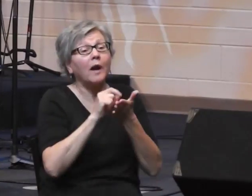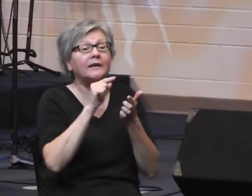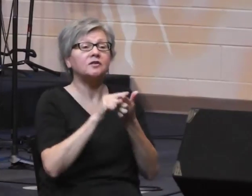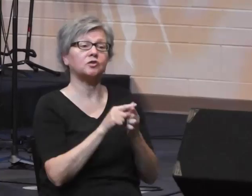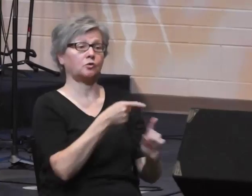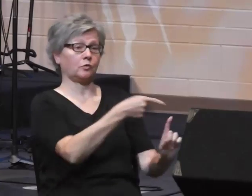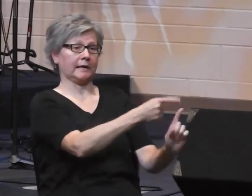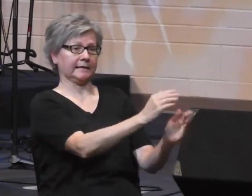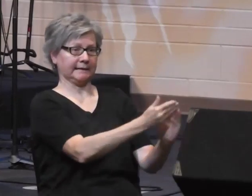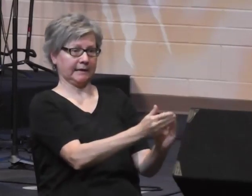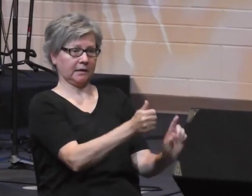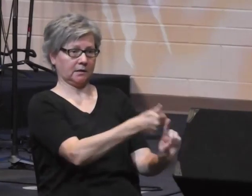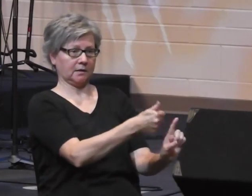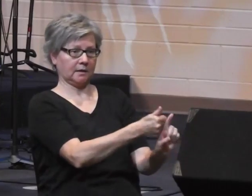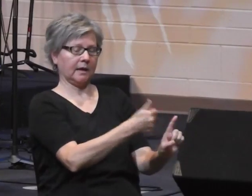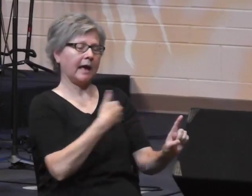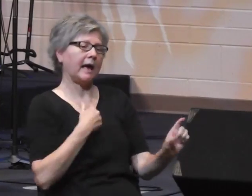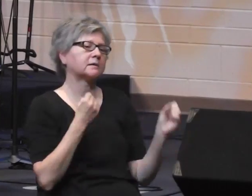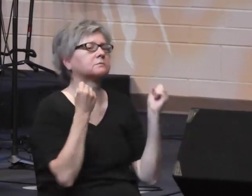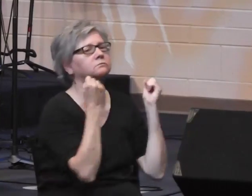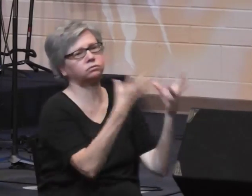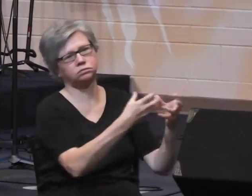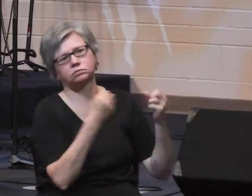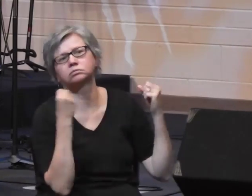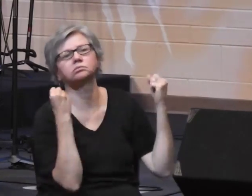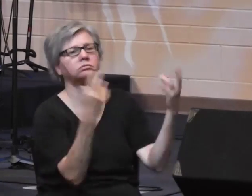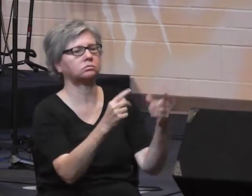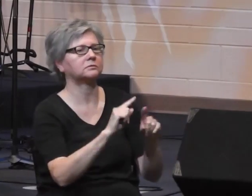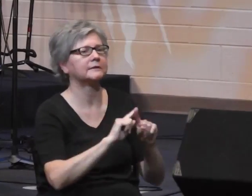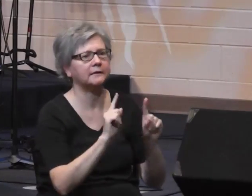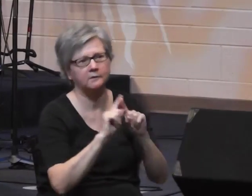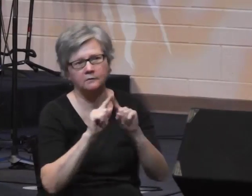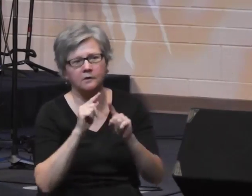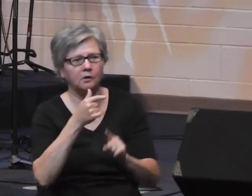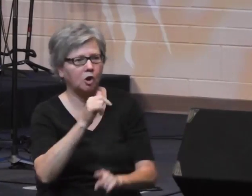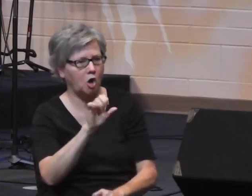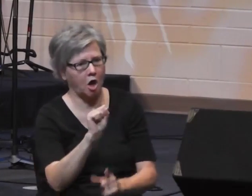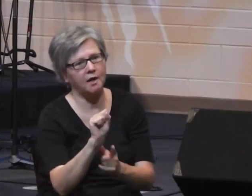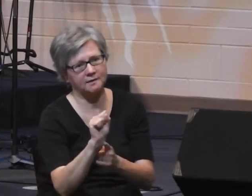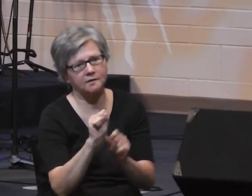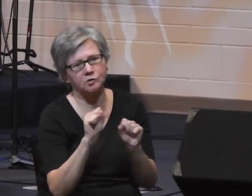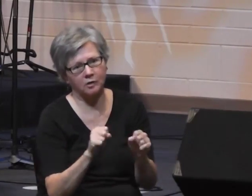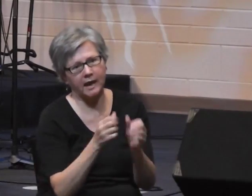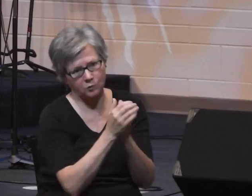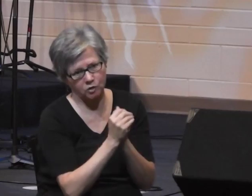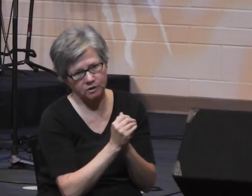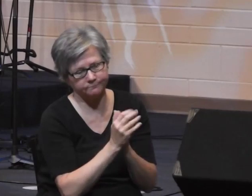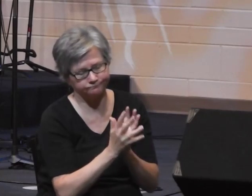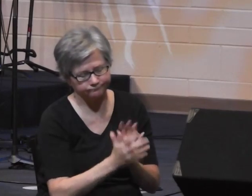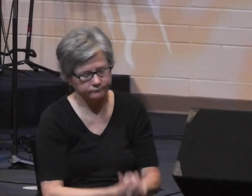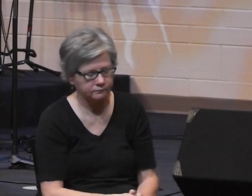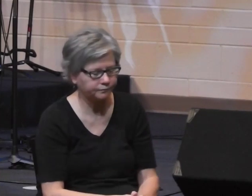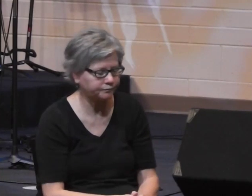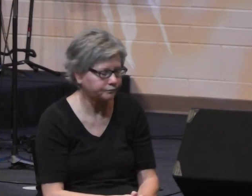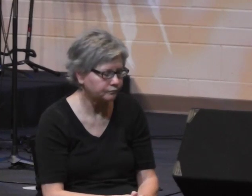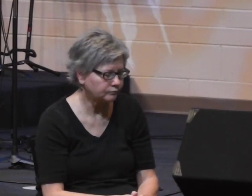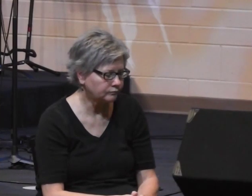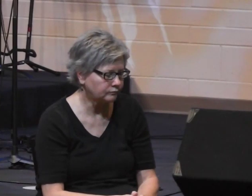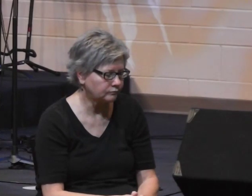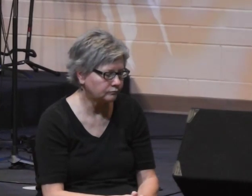to a city that has dozens of different gods that one might worship. And so inherent behind that is the question,